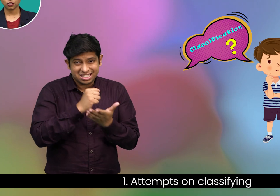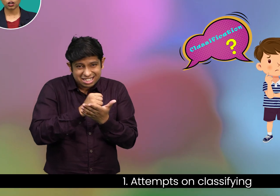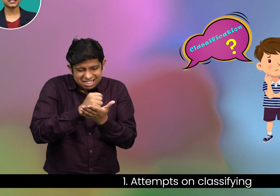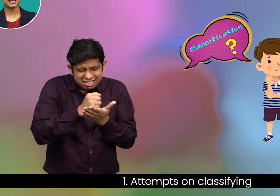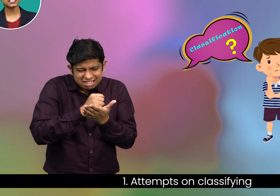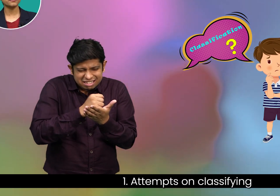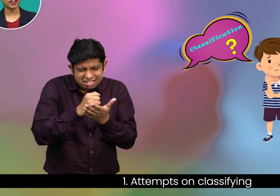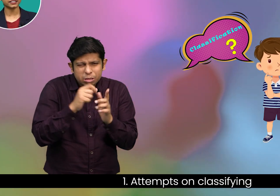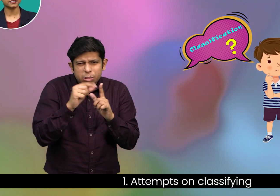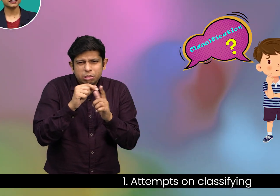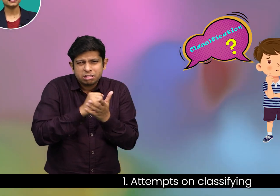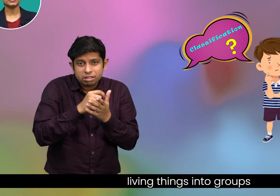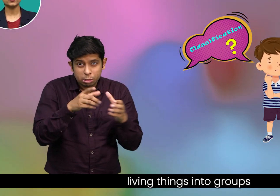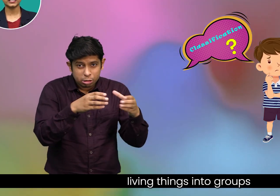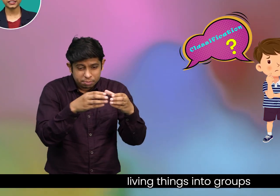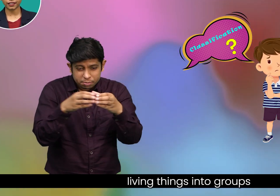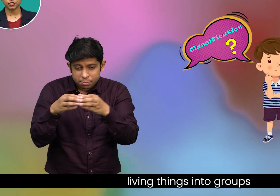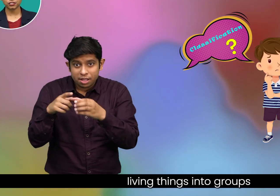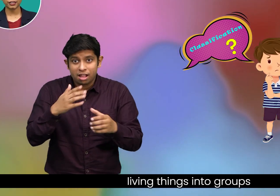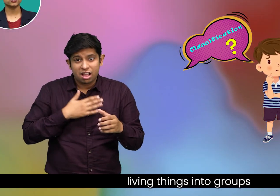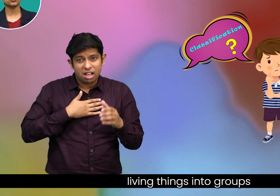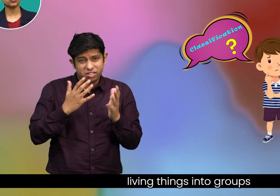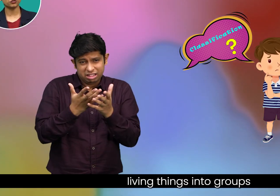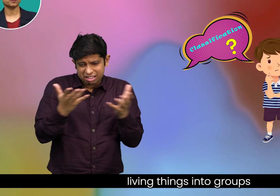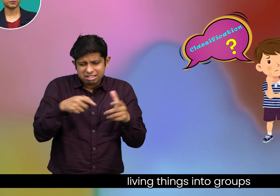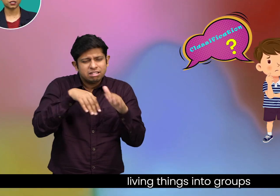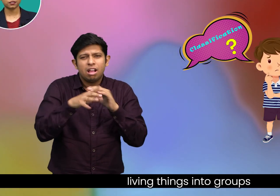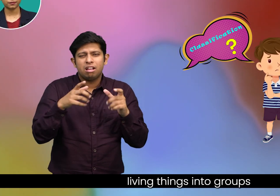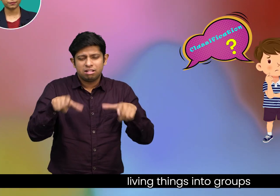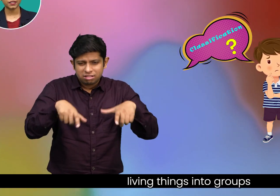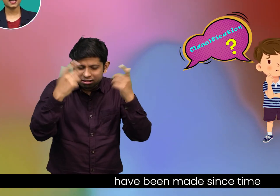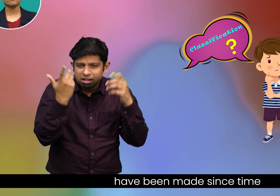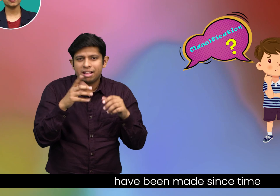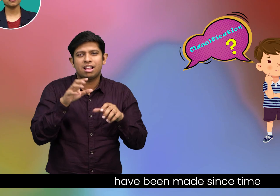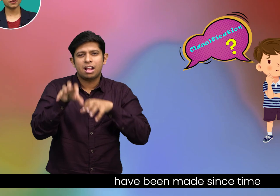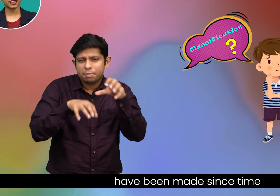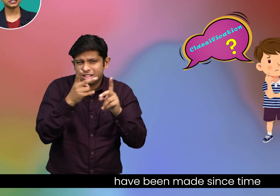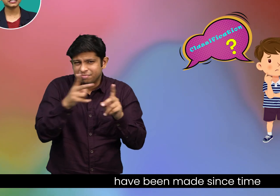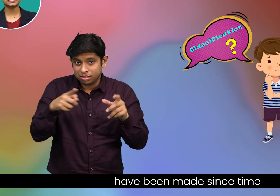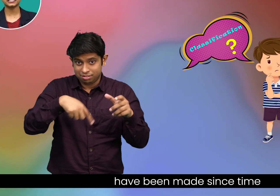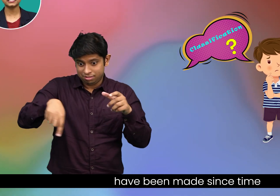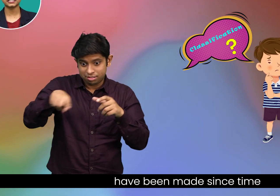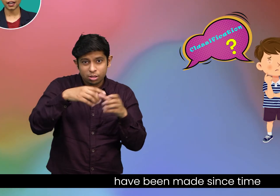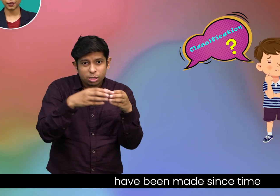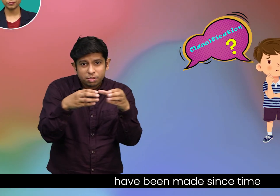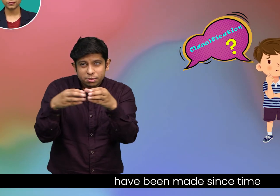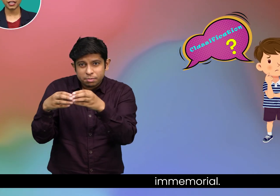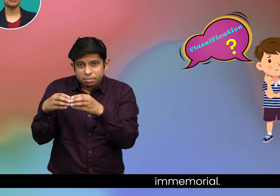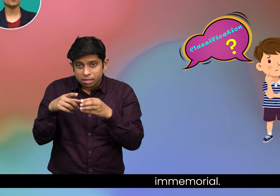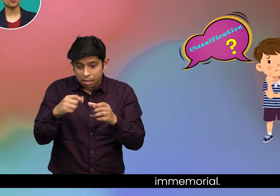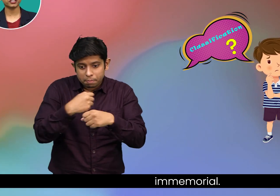Attempts on classifying living things into groups have been made since